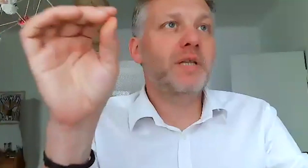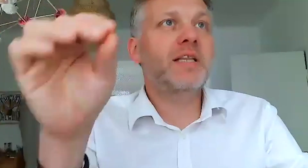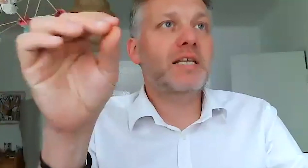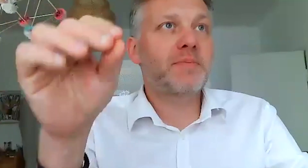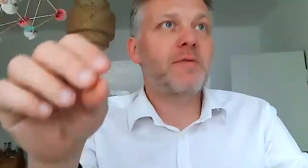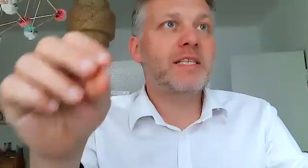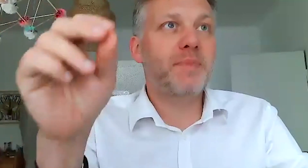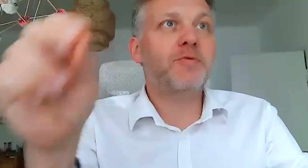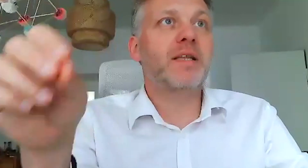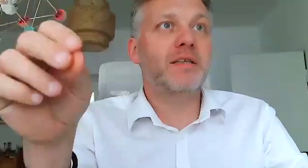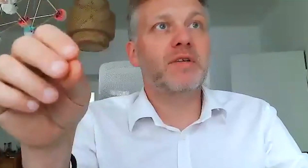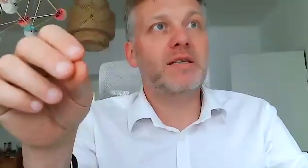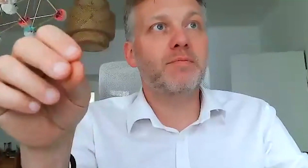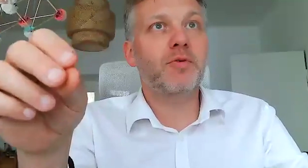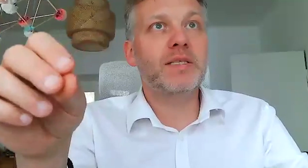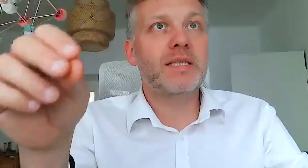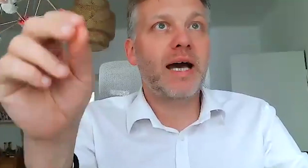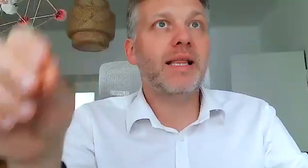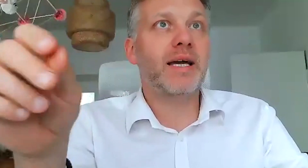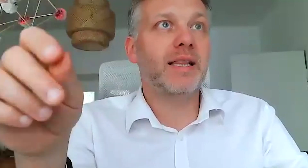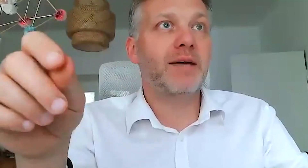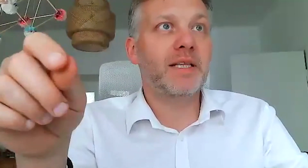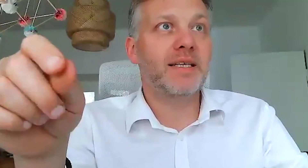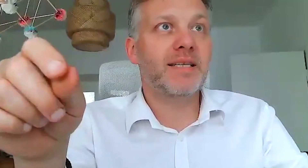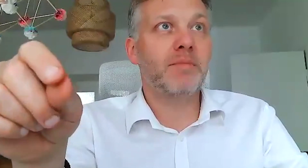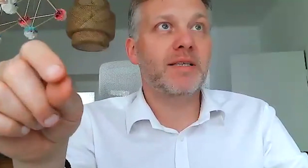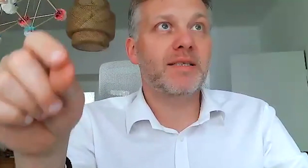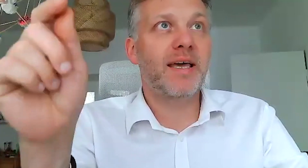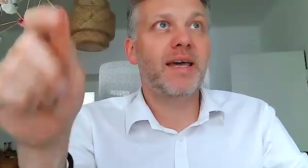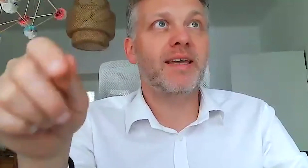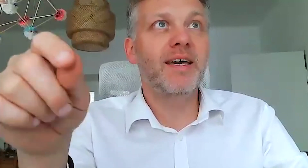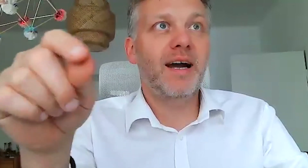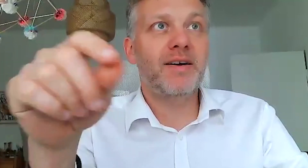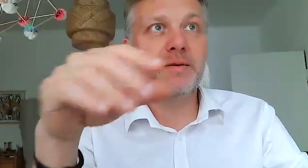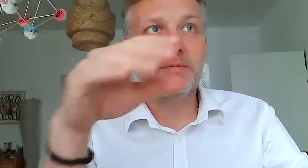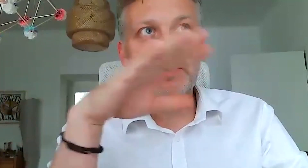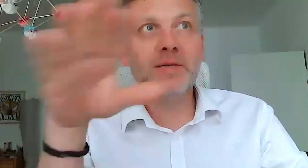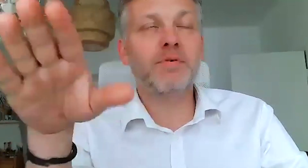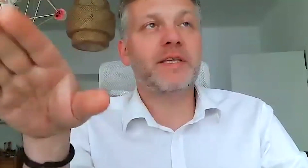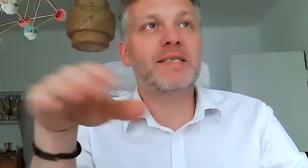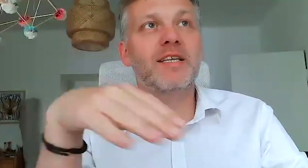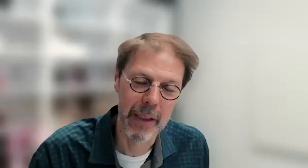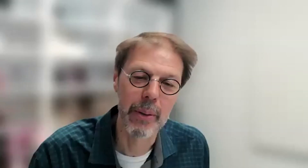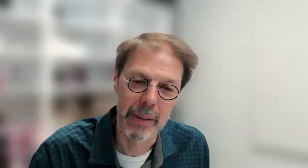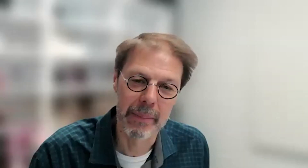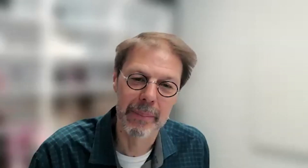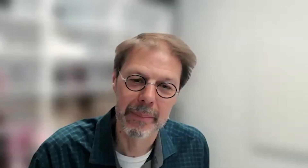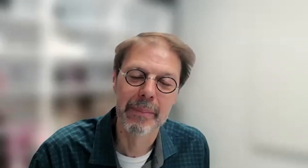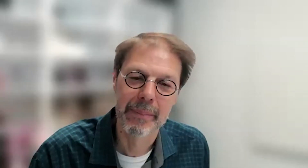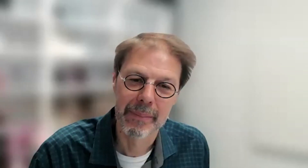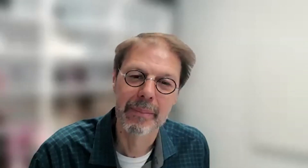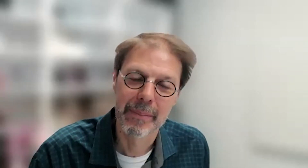because I think we need experiments, but relatively simple ones. I like alignment assemblies. They are a simple tested